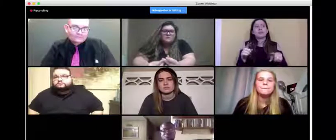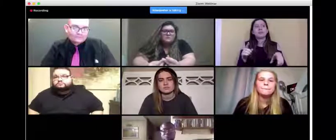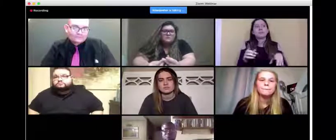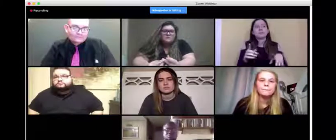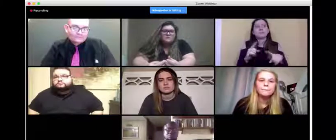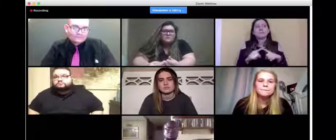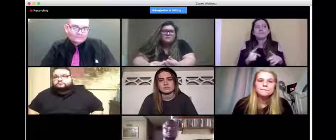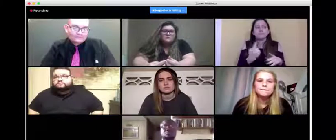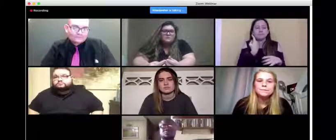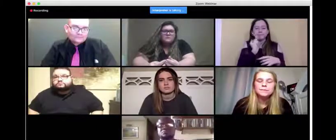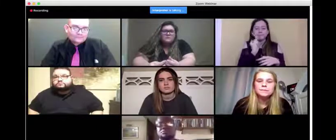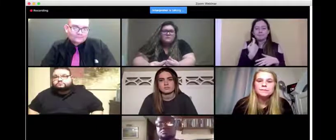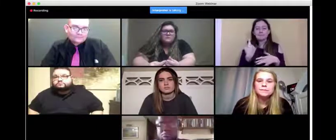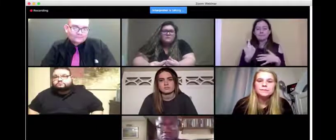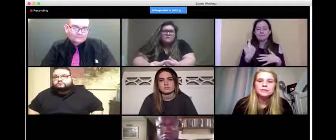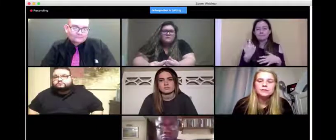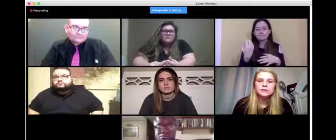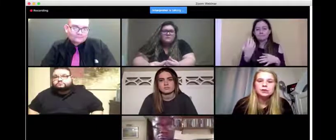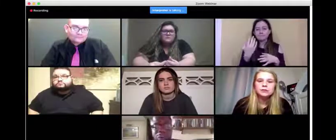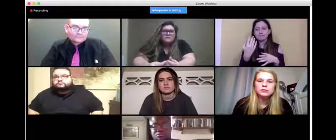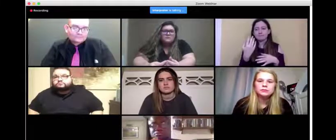I became involved in the deaf community,